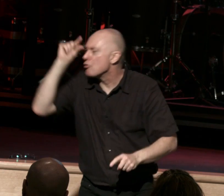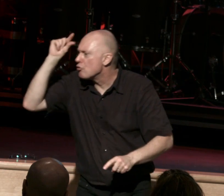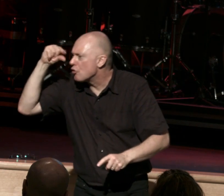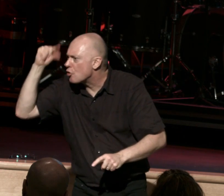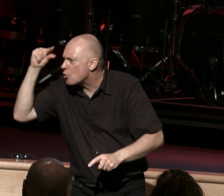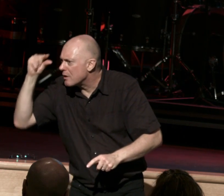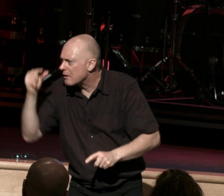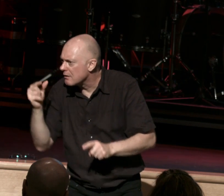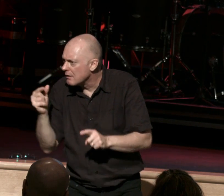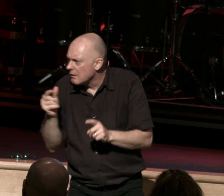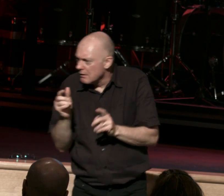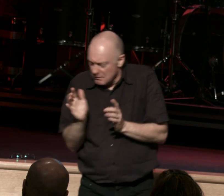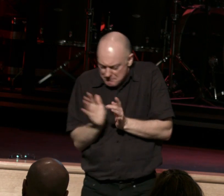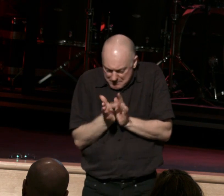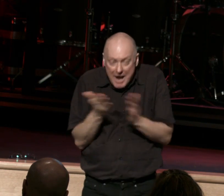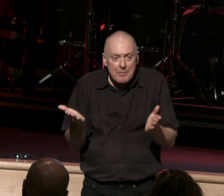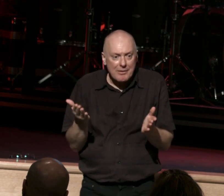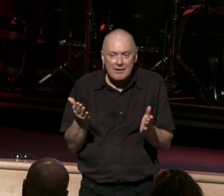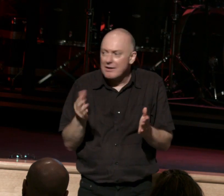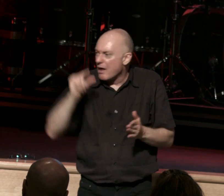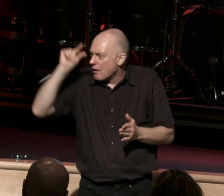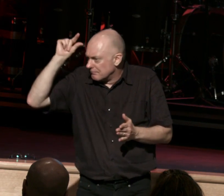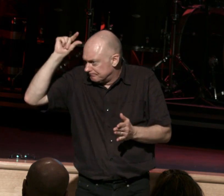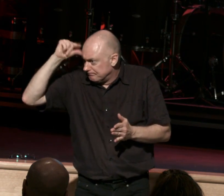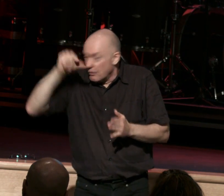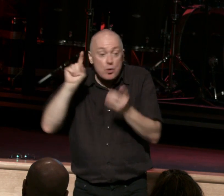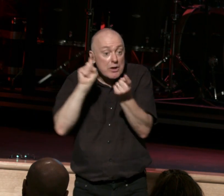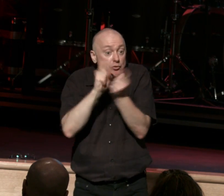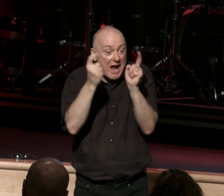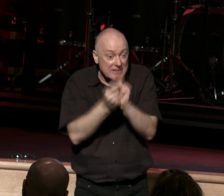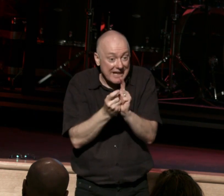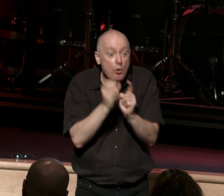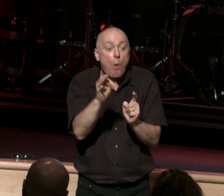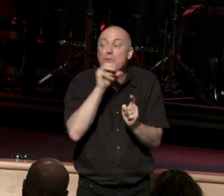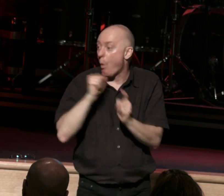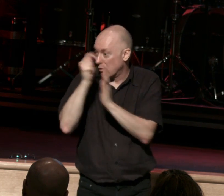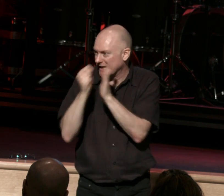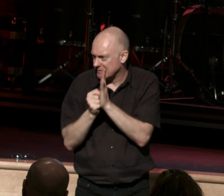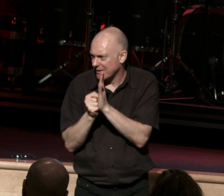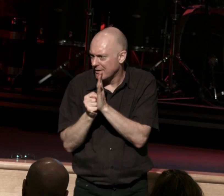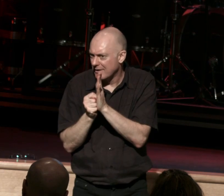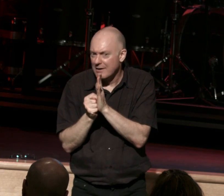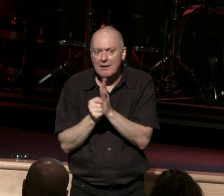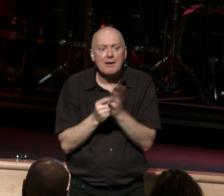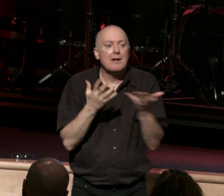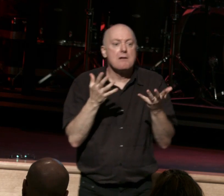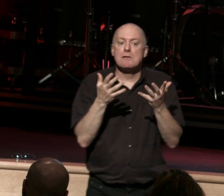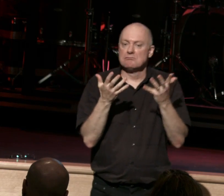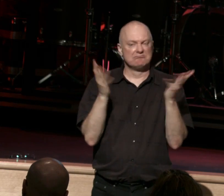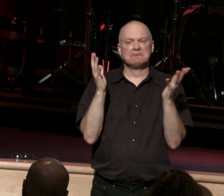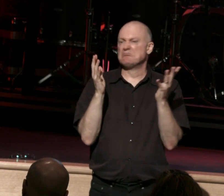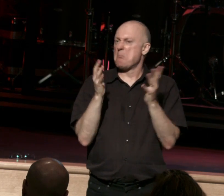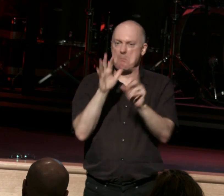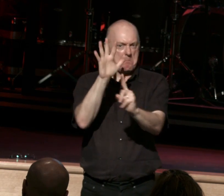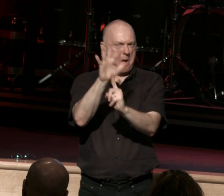the Septuagint. The Septuagint was the Greek translation of the Old Testament, the most common translation used